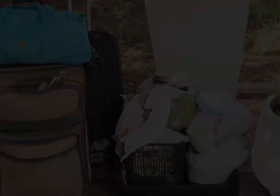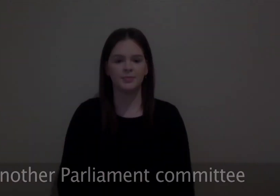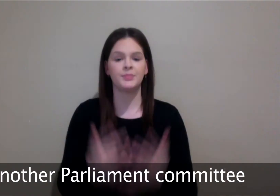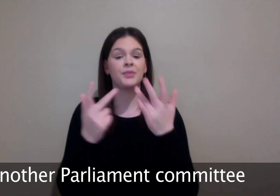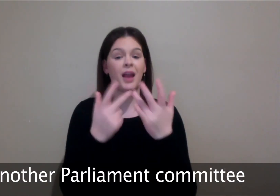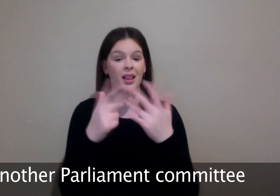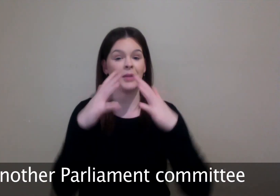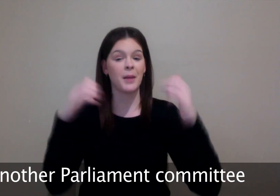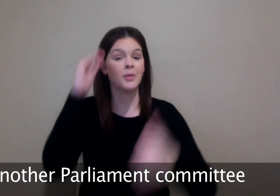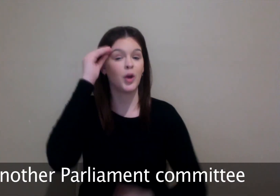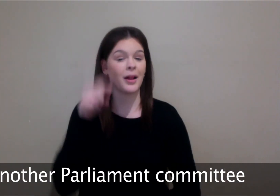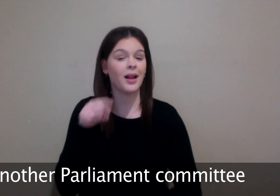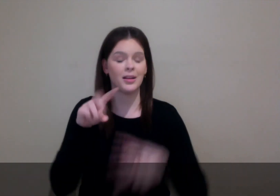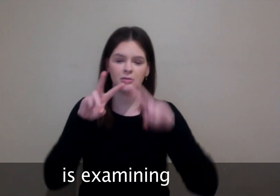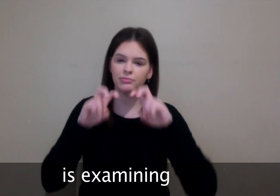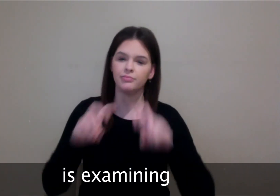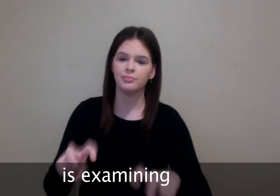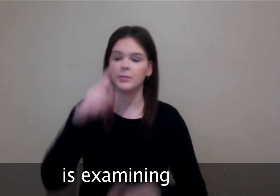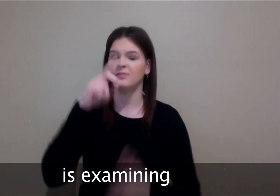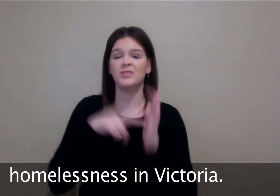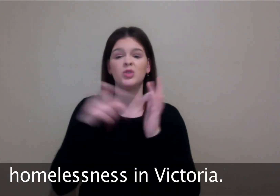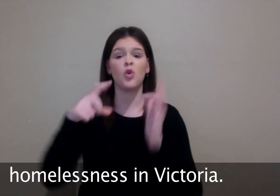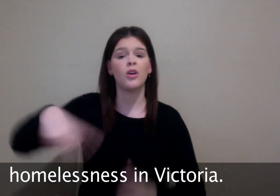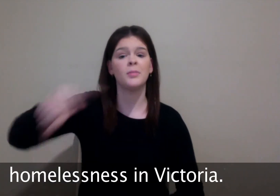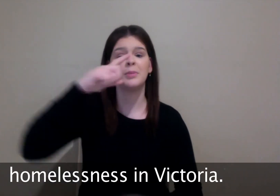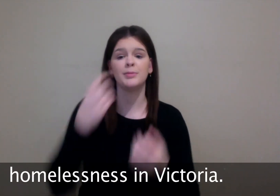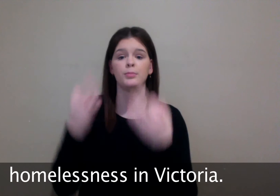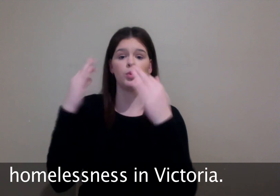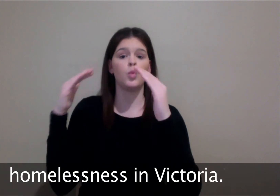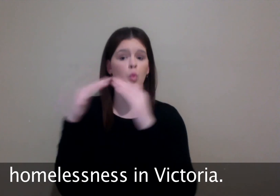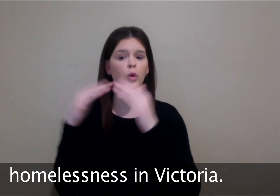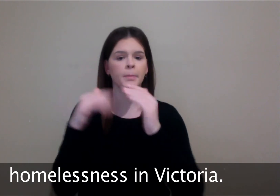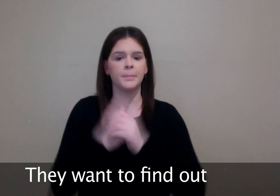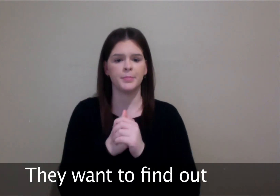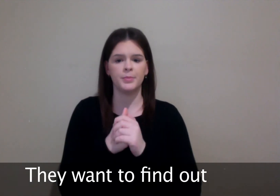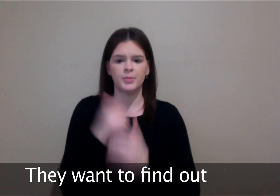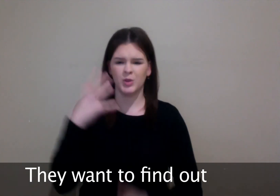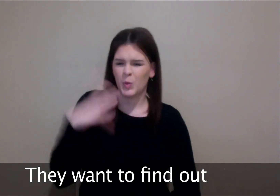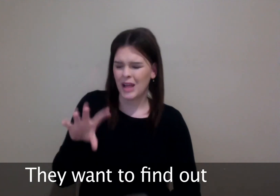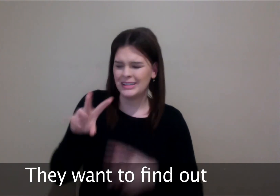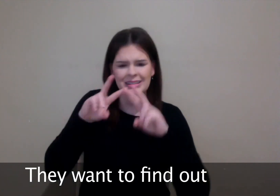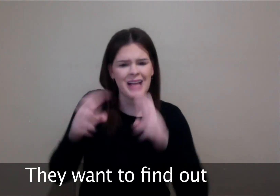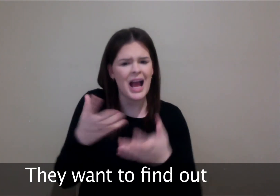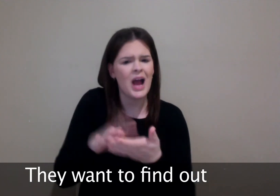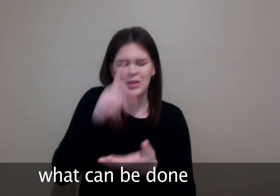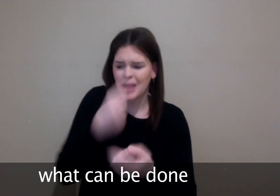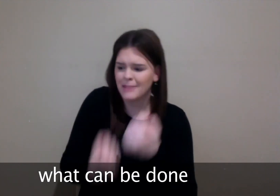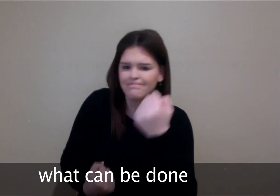Another Parliament committee is examining homelessness in Victoria. They want to find out what can be done